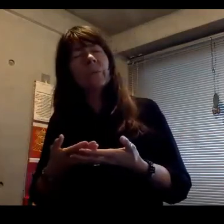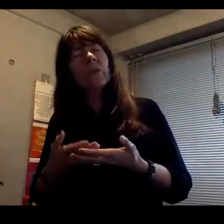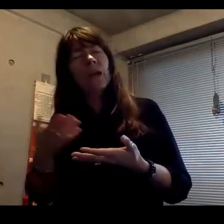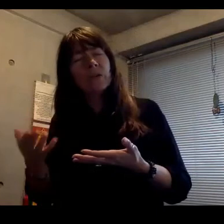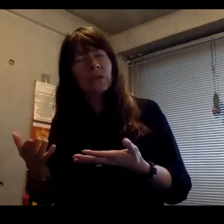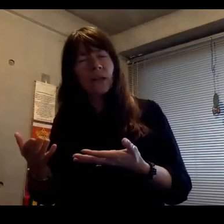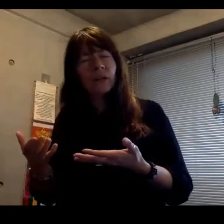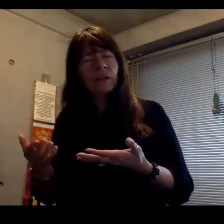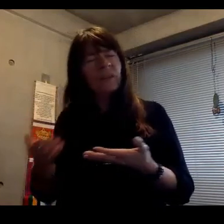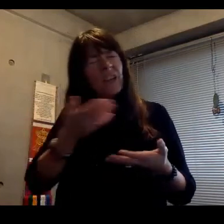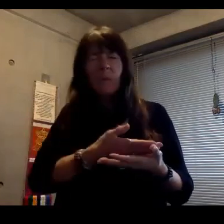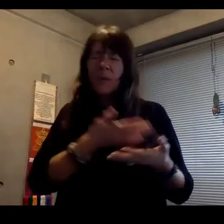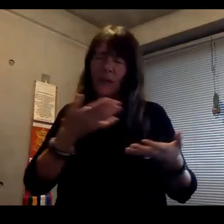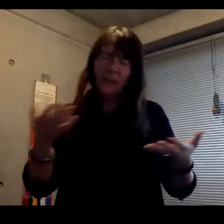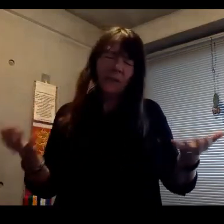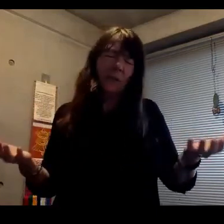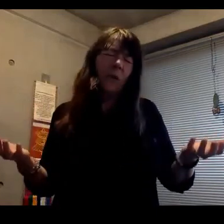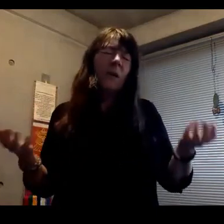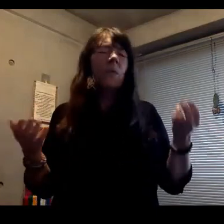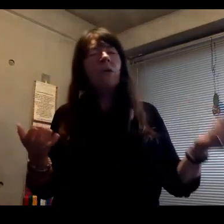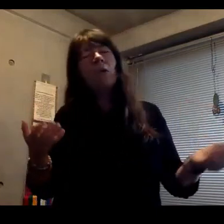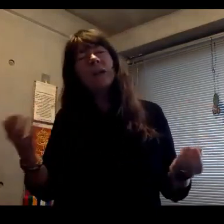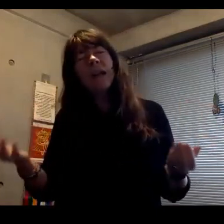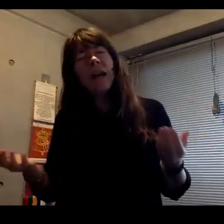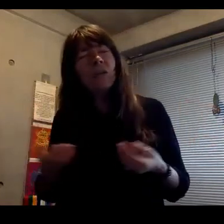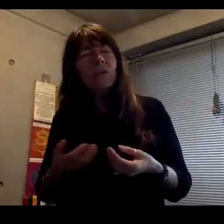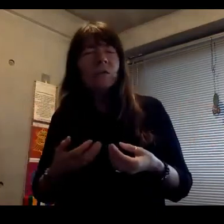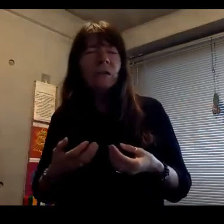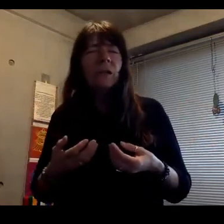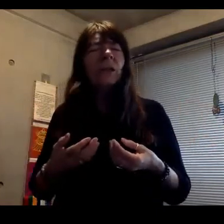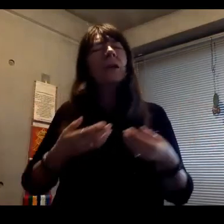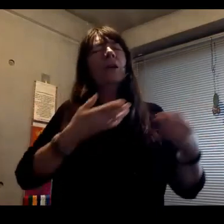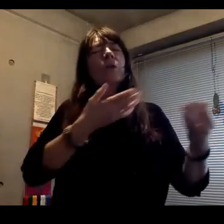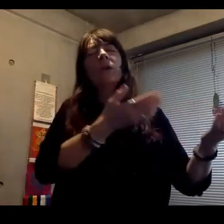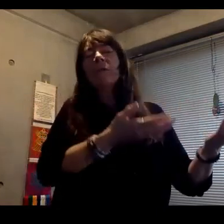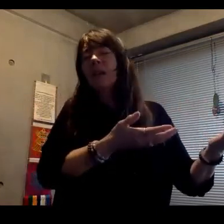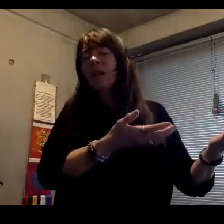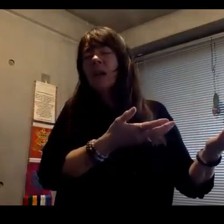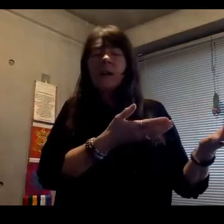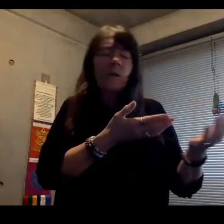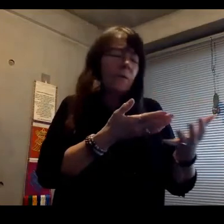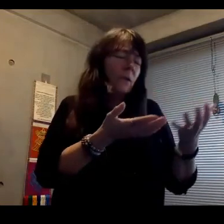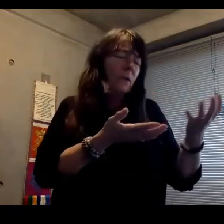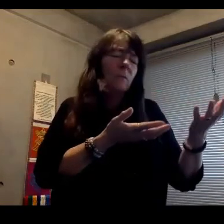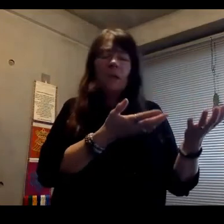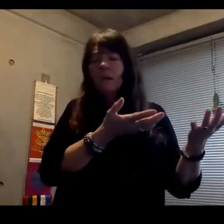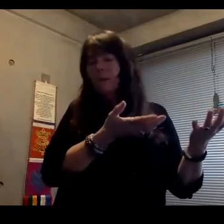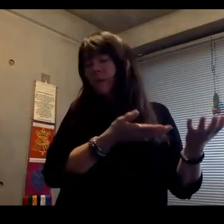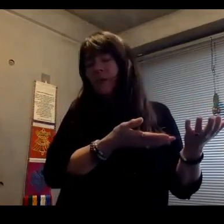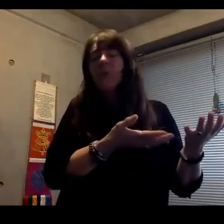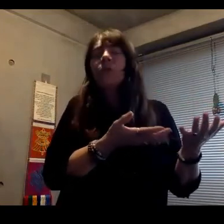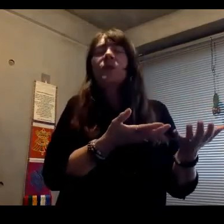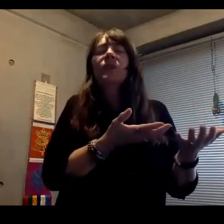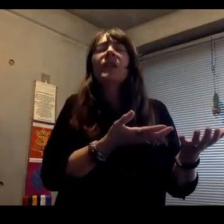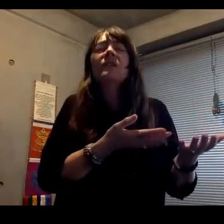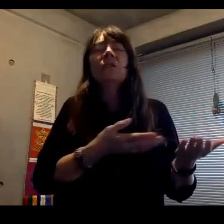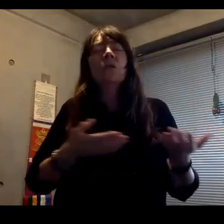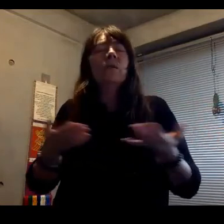you. You're an outsider. Same thing. So before, now, you're in fear then of